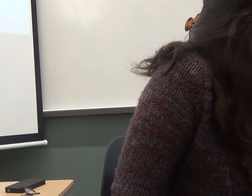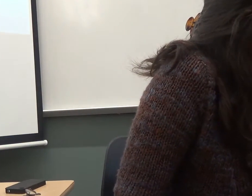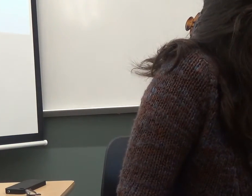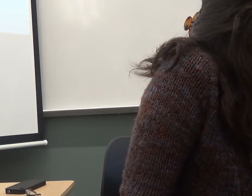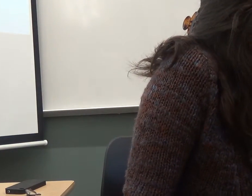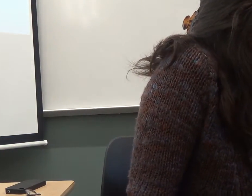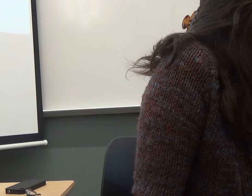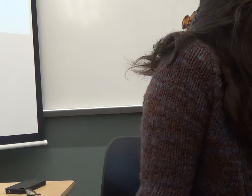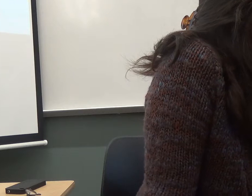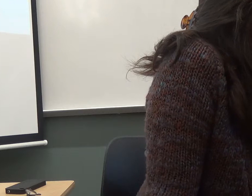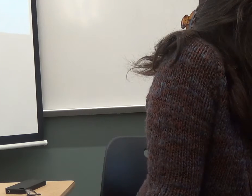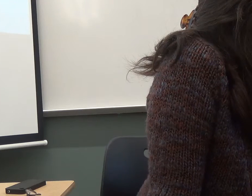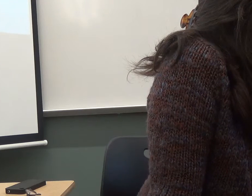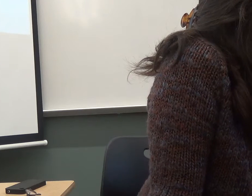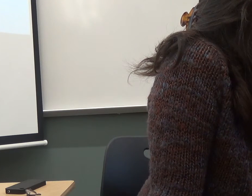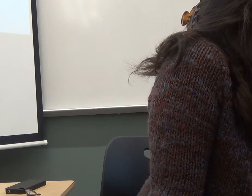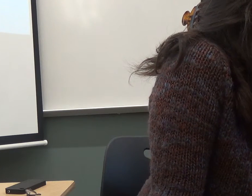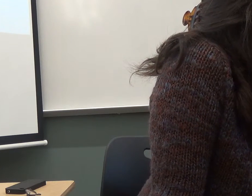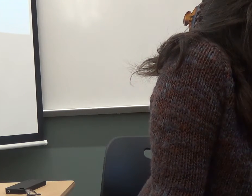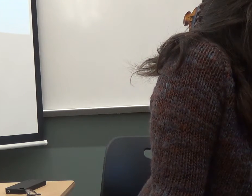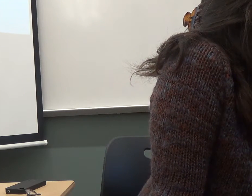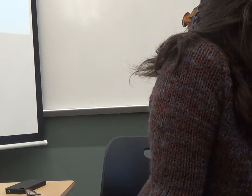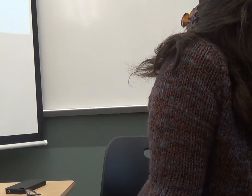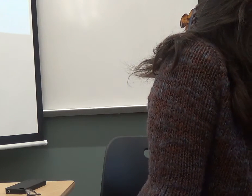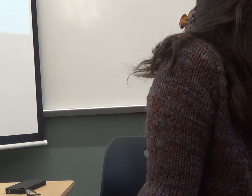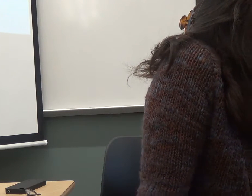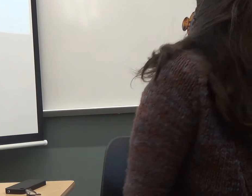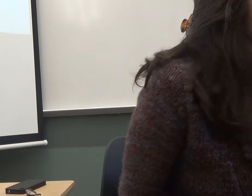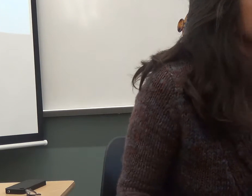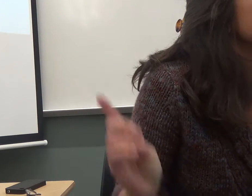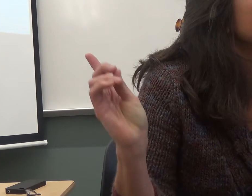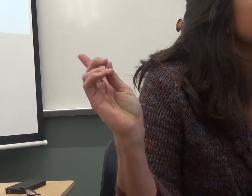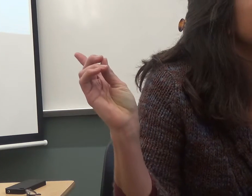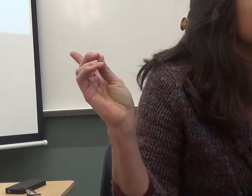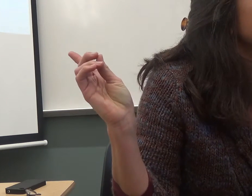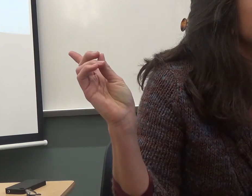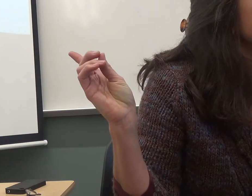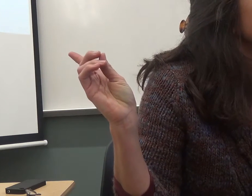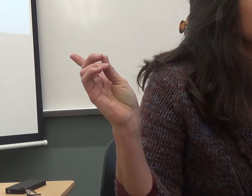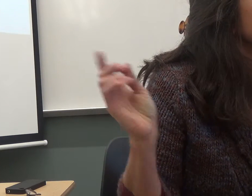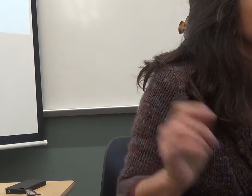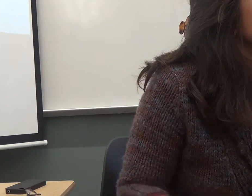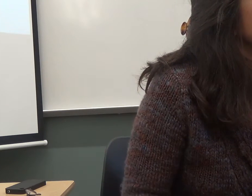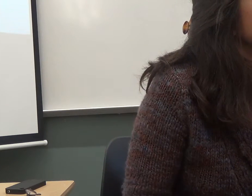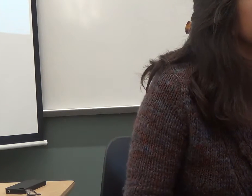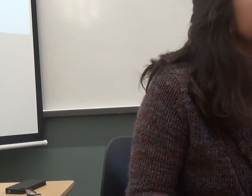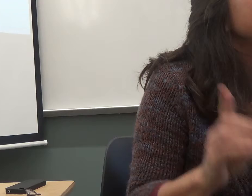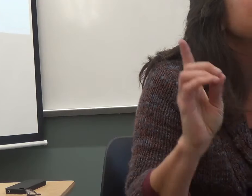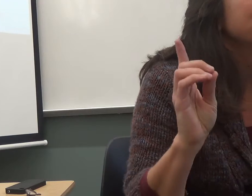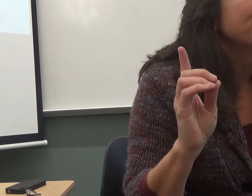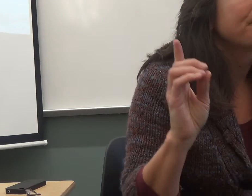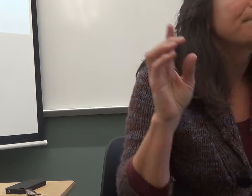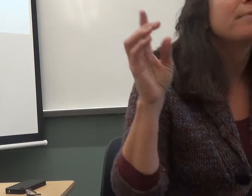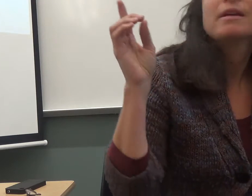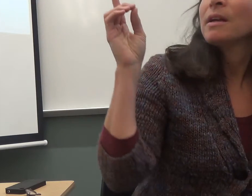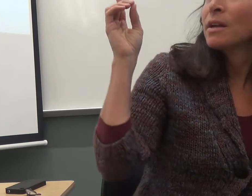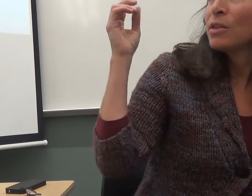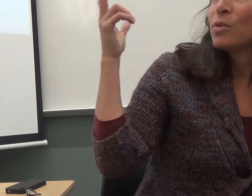You again, so you said I have to write 8 sentences or just Yes. the 3, because you only have 3 up here on the Those, overhead. those 3 are